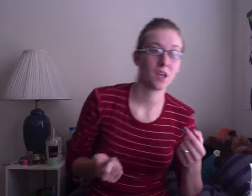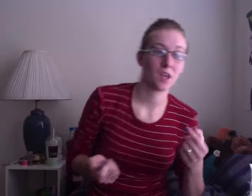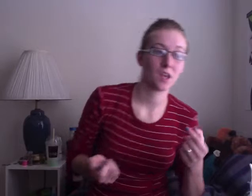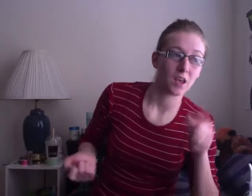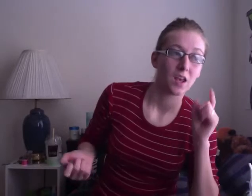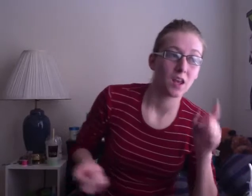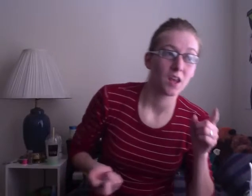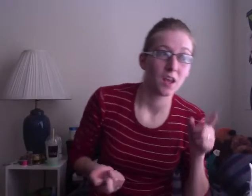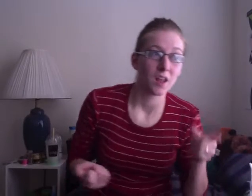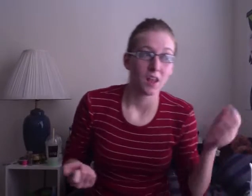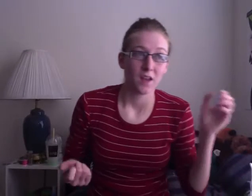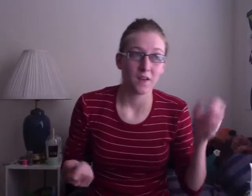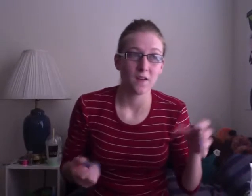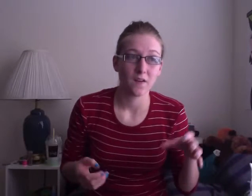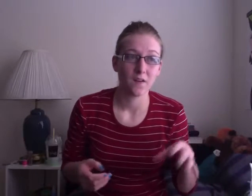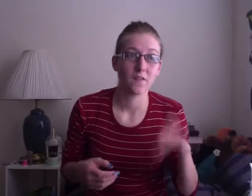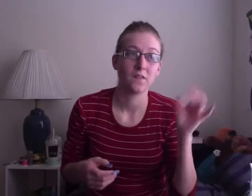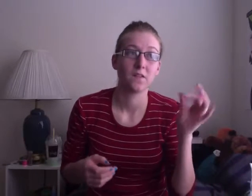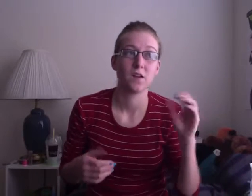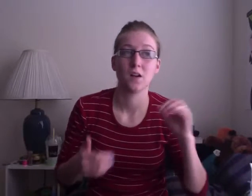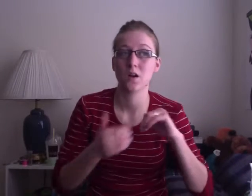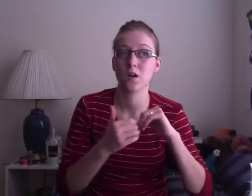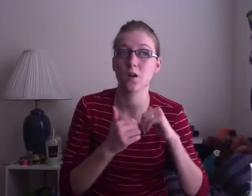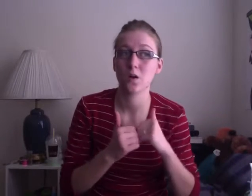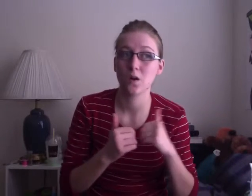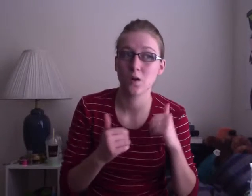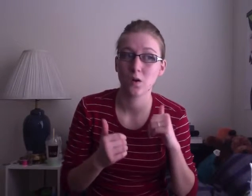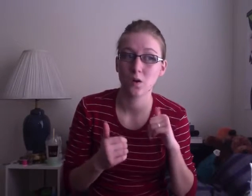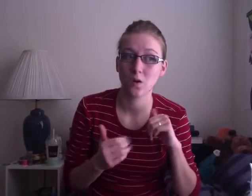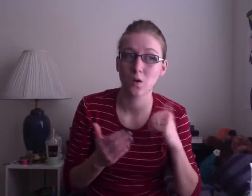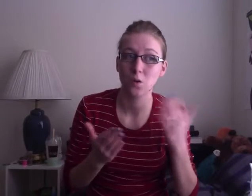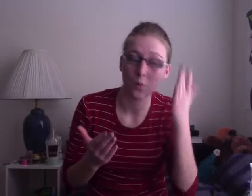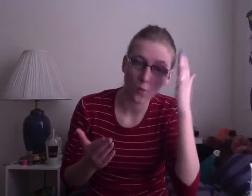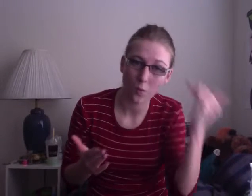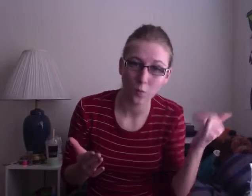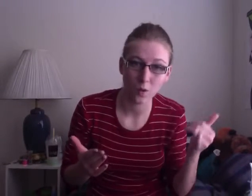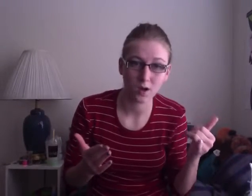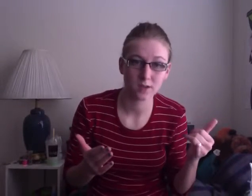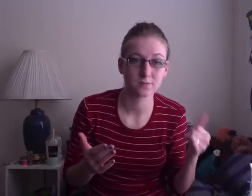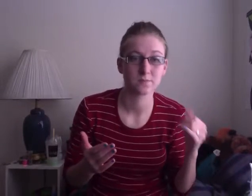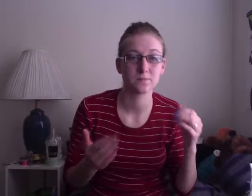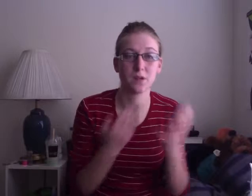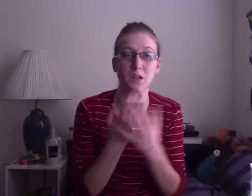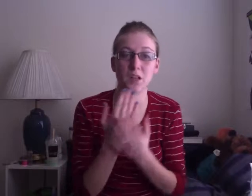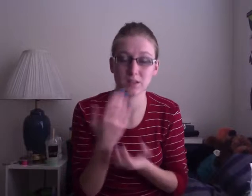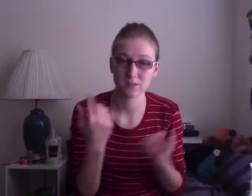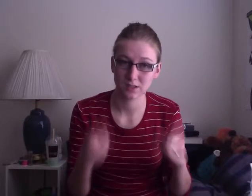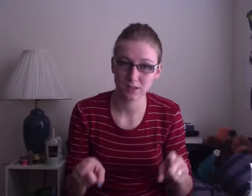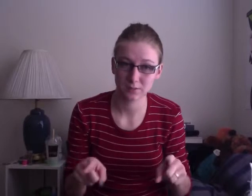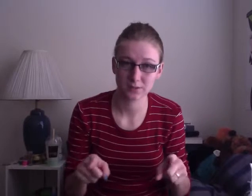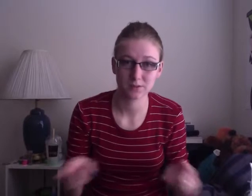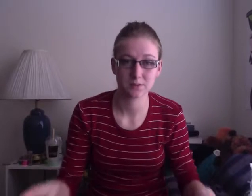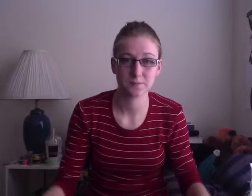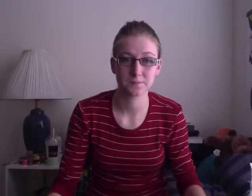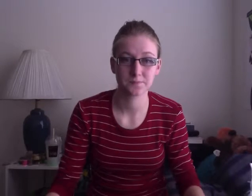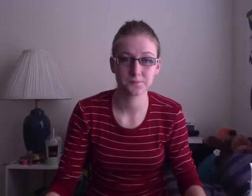This is my question I posed to you. TJ, what do you think? If I take this Pepsi can, and right now I can pick it up and feel it, and it's got water on the outside of